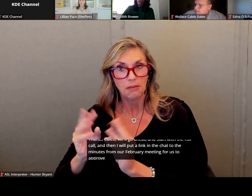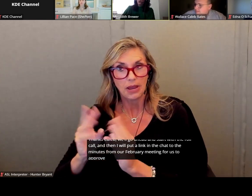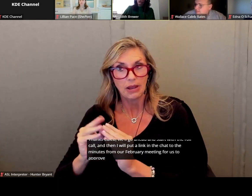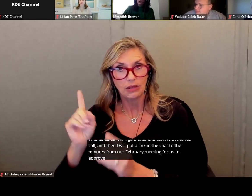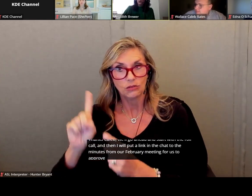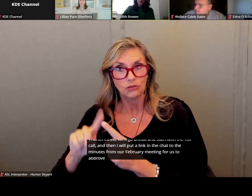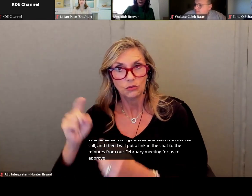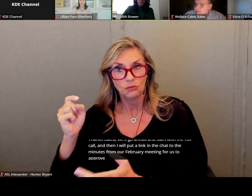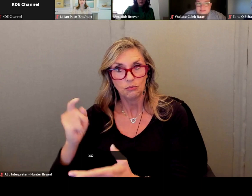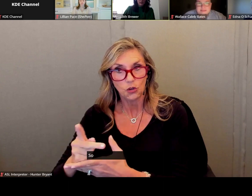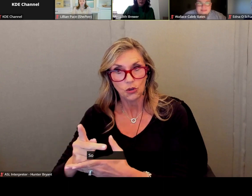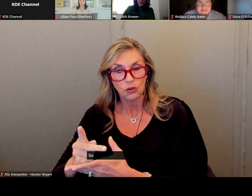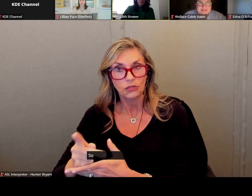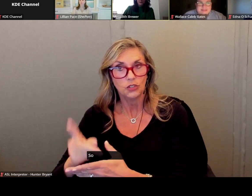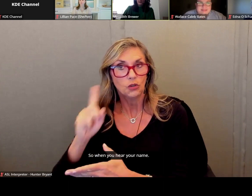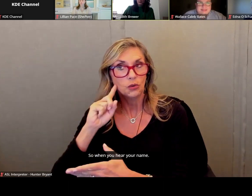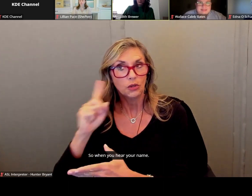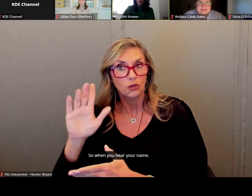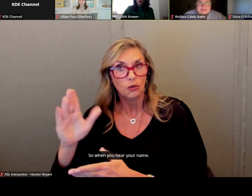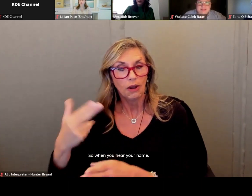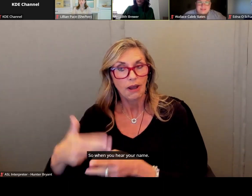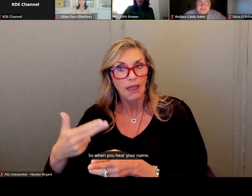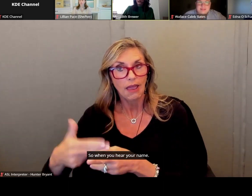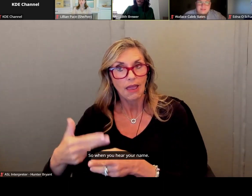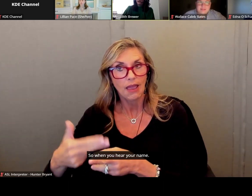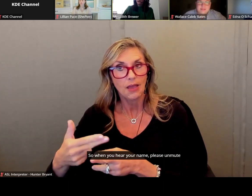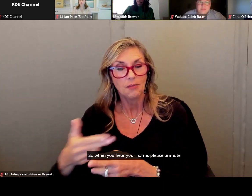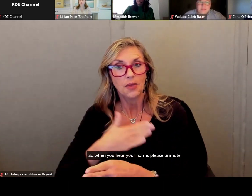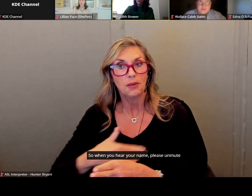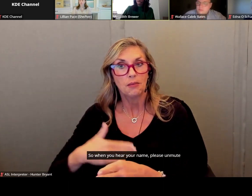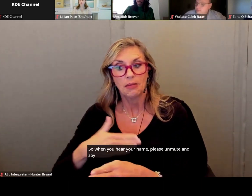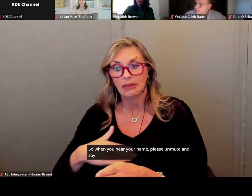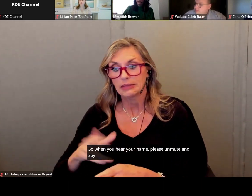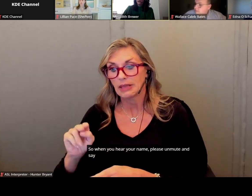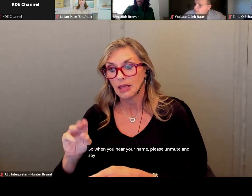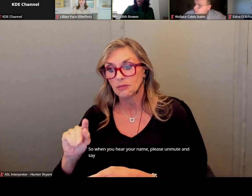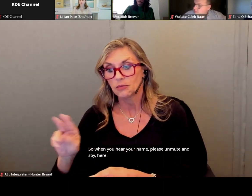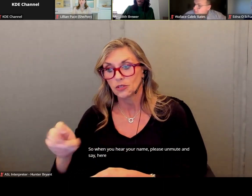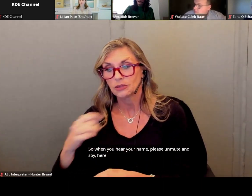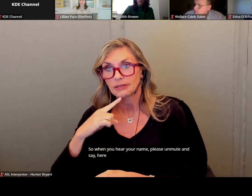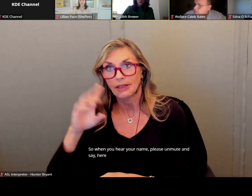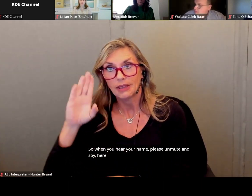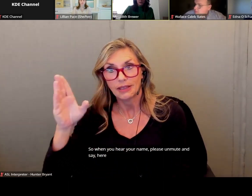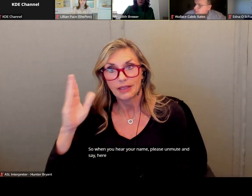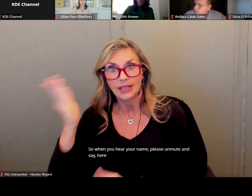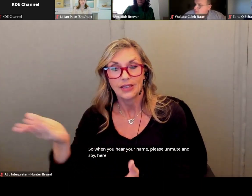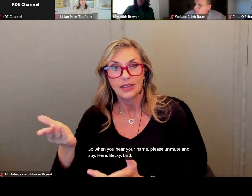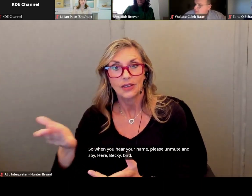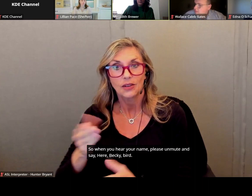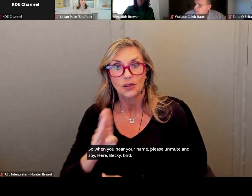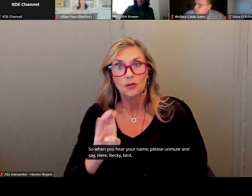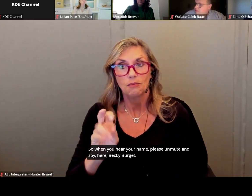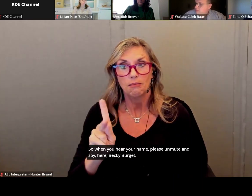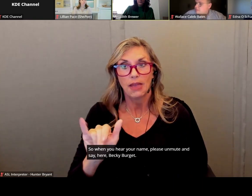So when you hear your name, please unmute and say here. Becky Burgett.